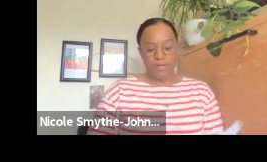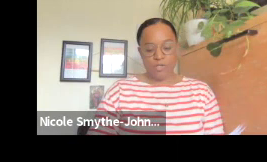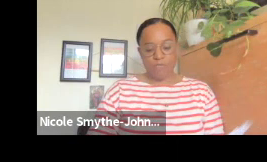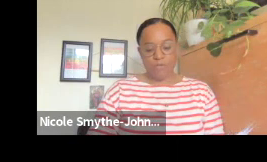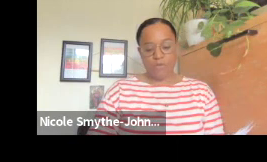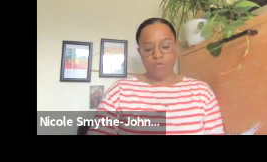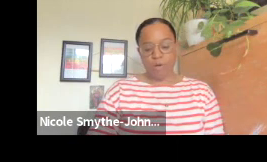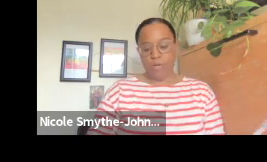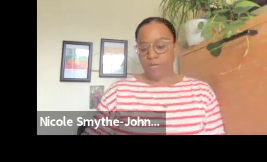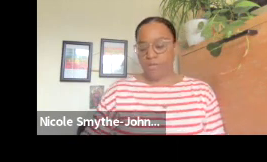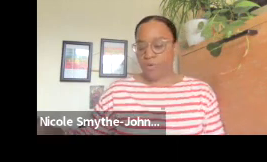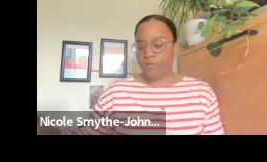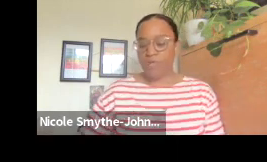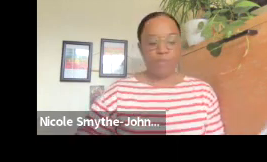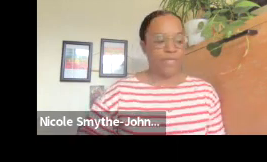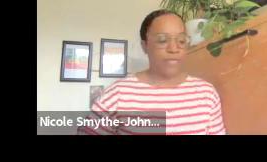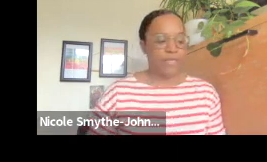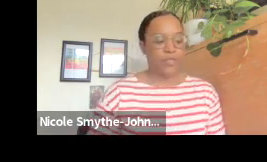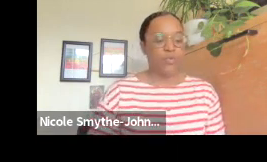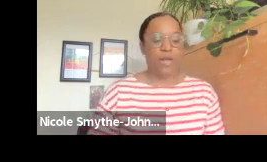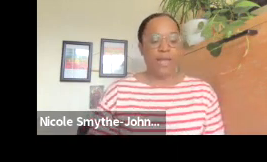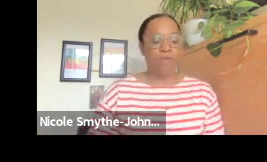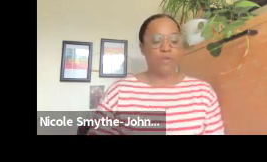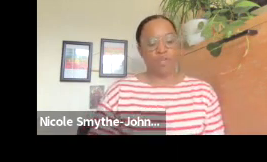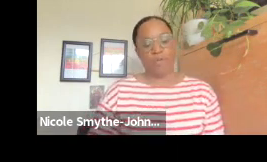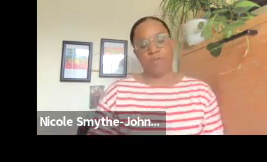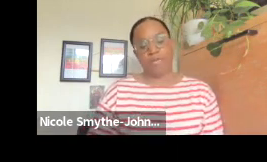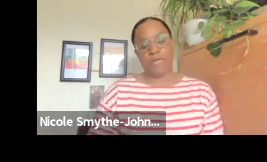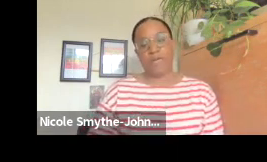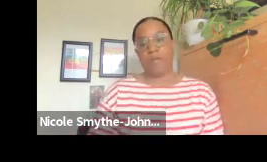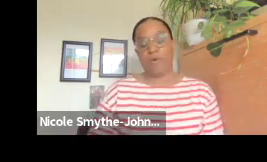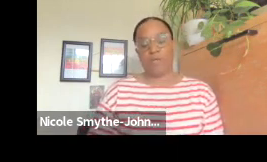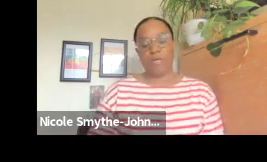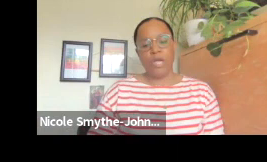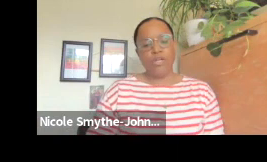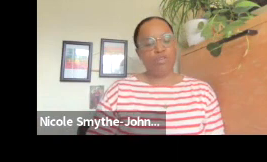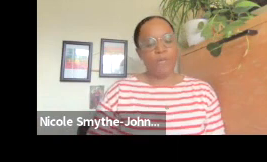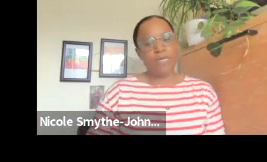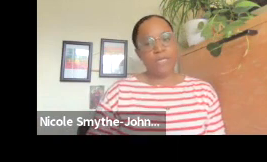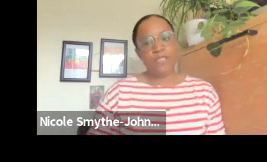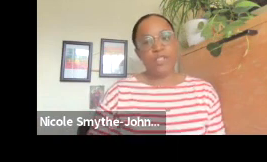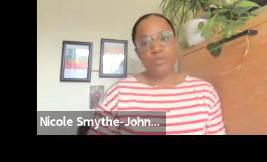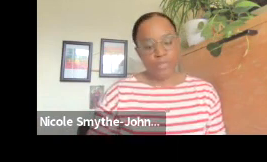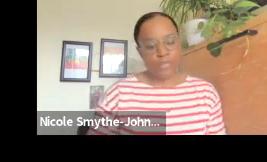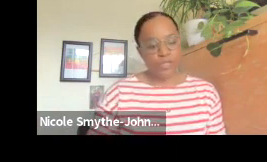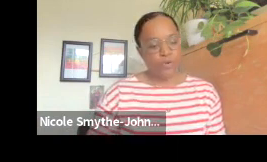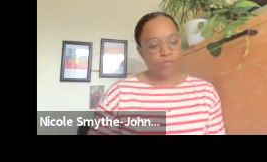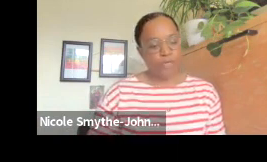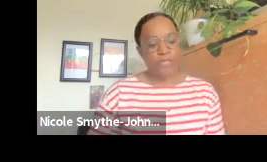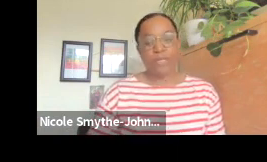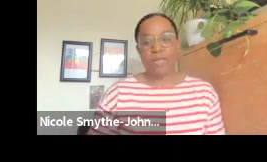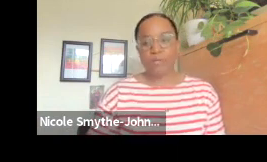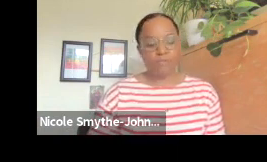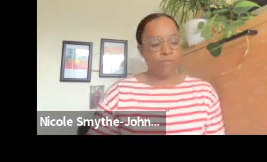in her discussion of the use of tropical to refer to places that do not lie between the Tropic of Cancer and Capricorn, tropical is not a strictly